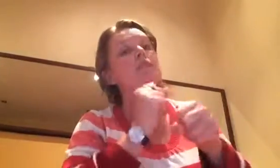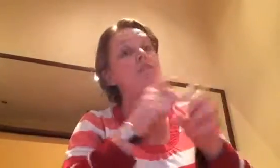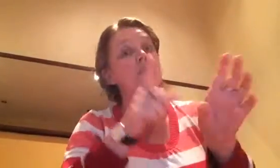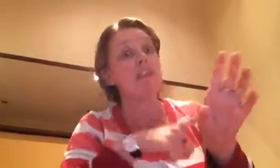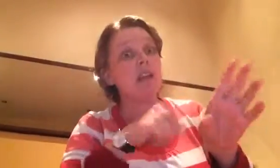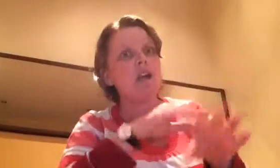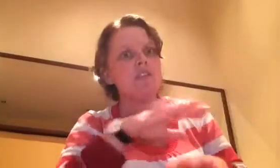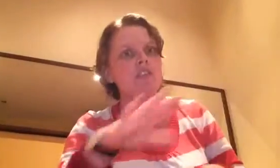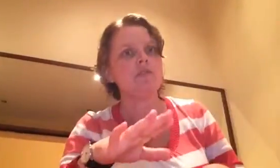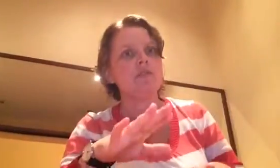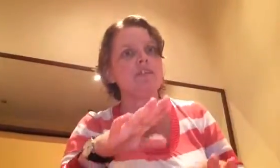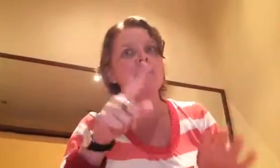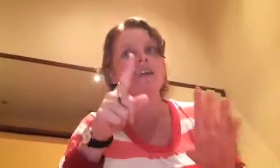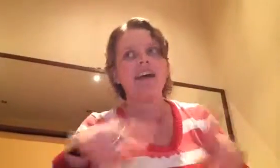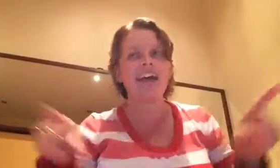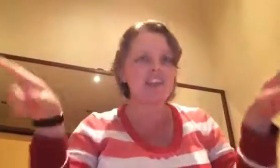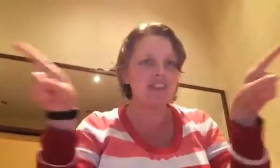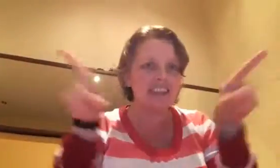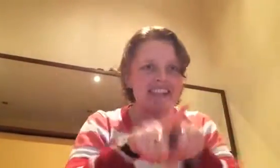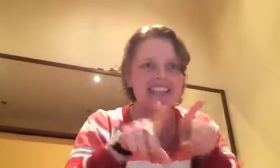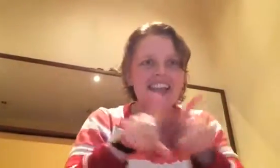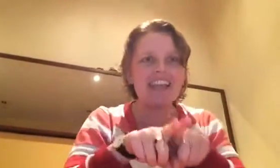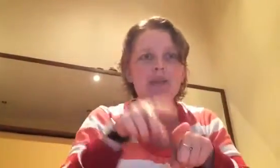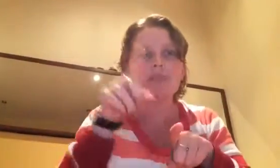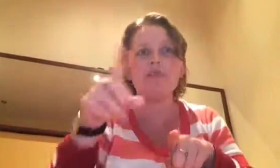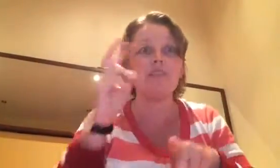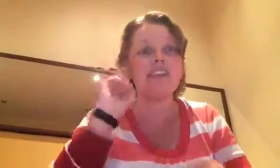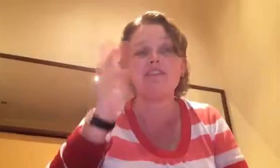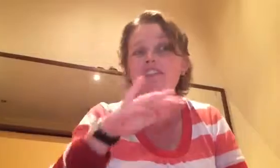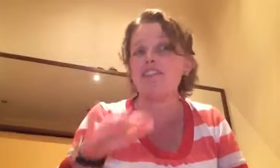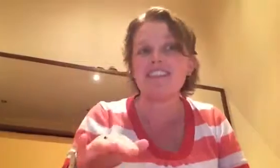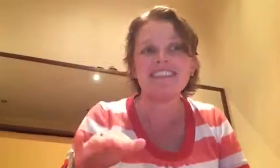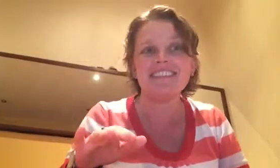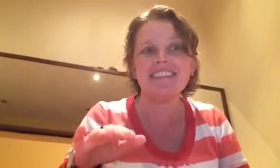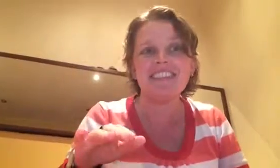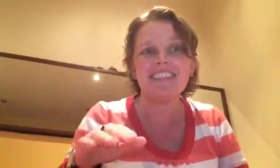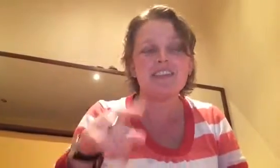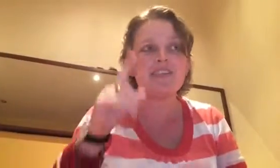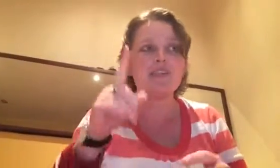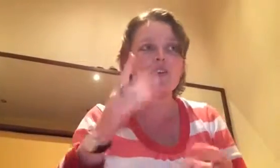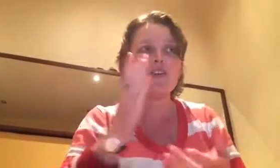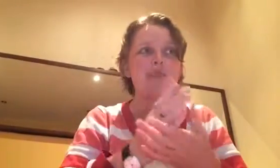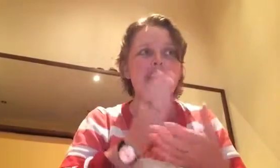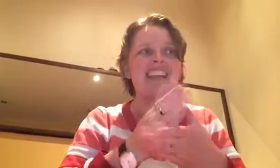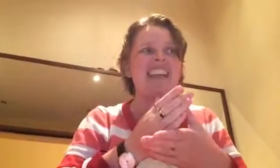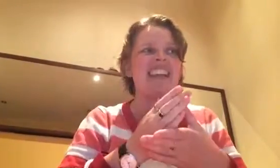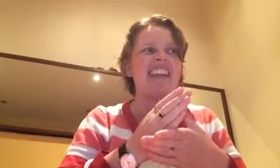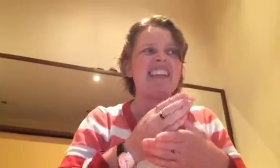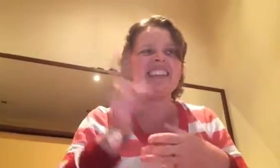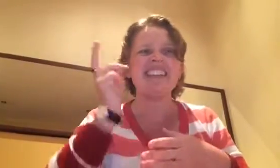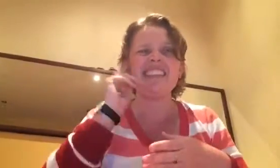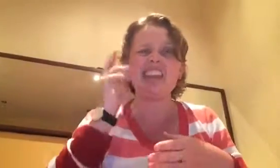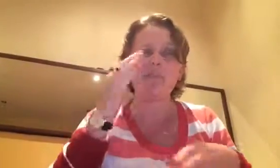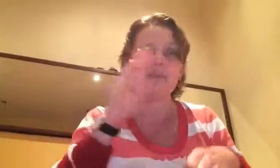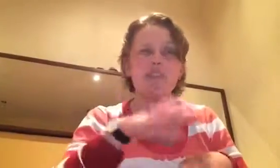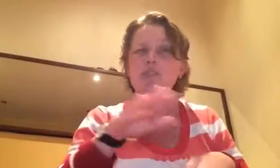do with young children are actually the same for deaf children. So really, deaf